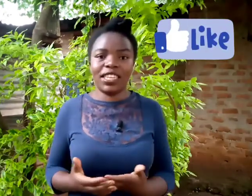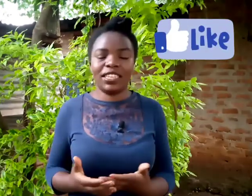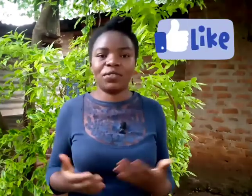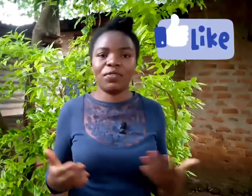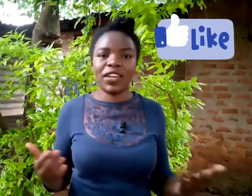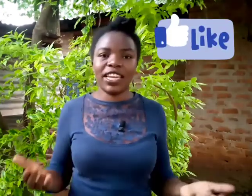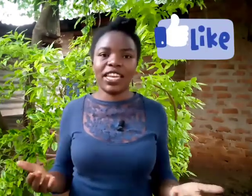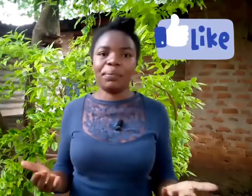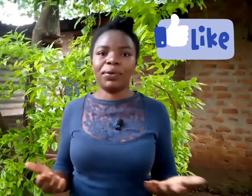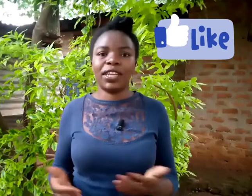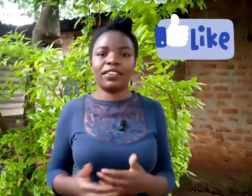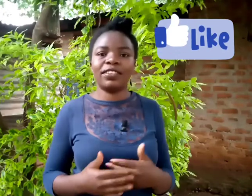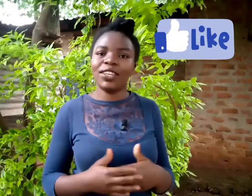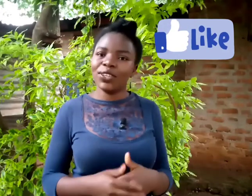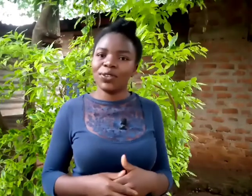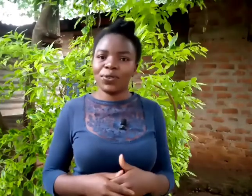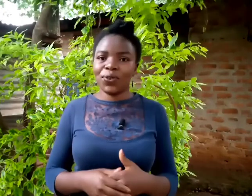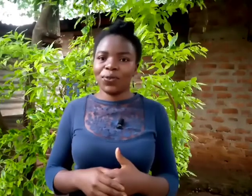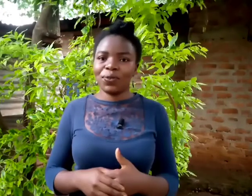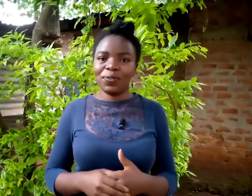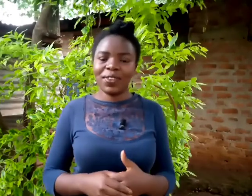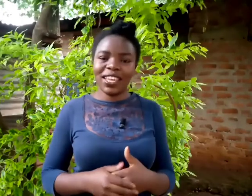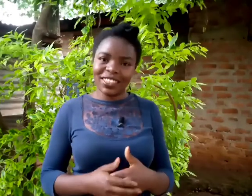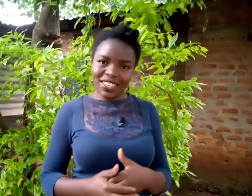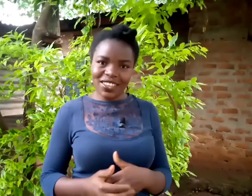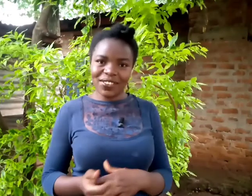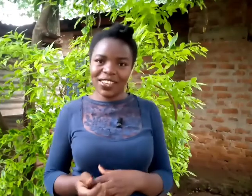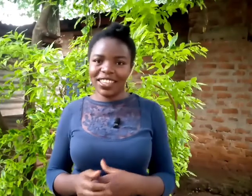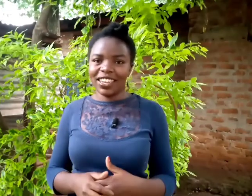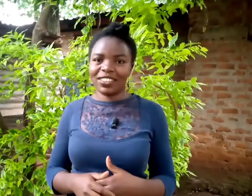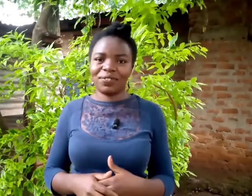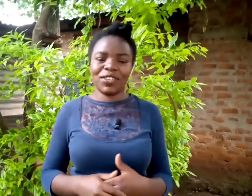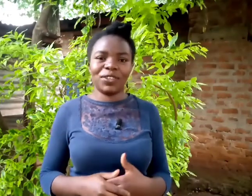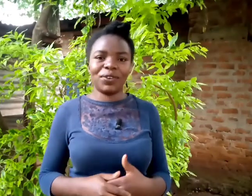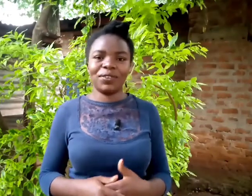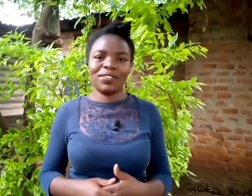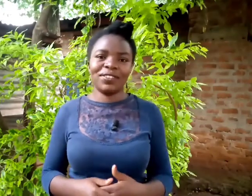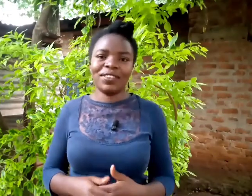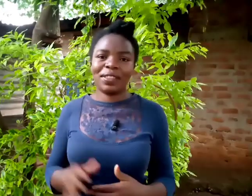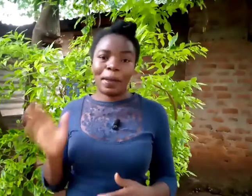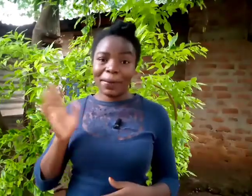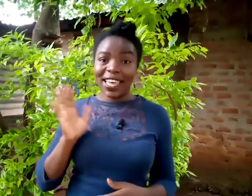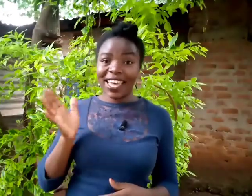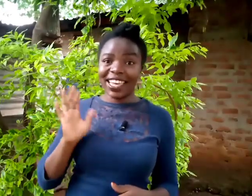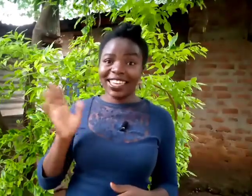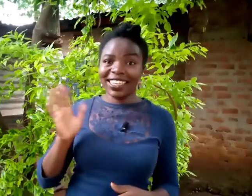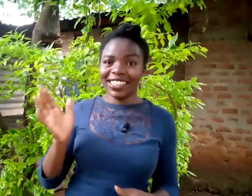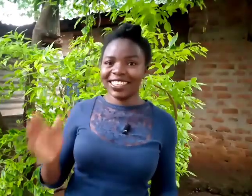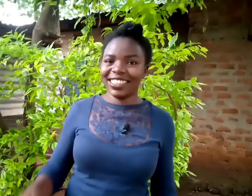of any importance to you. See you in the next video. Bye.